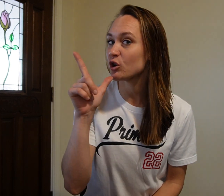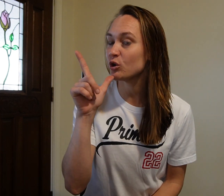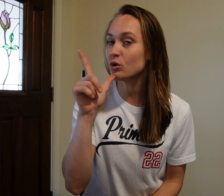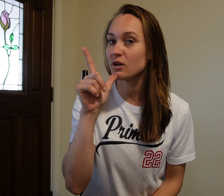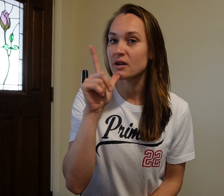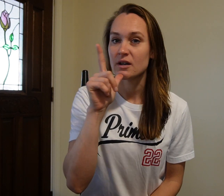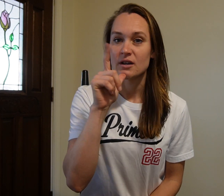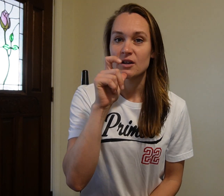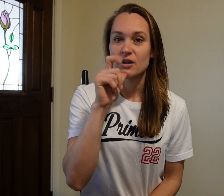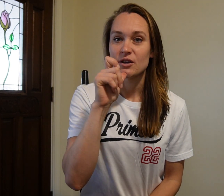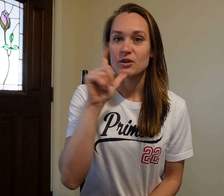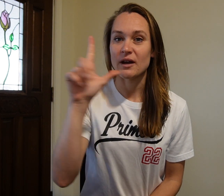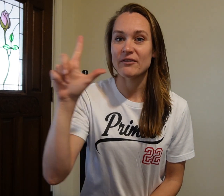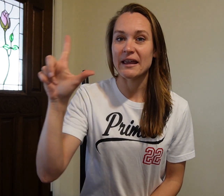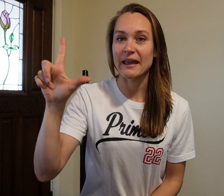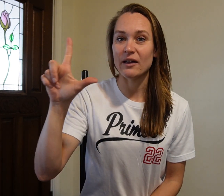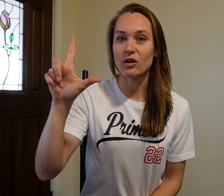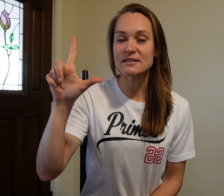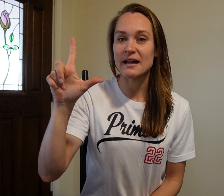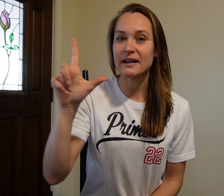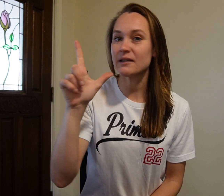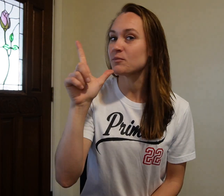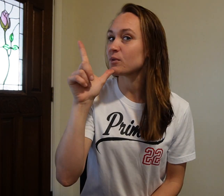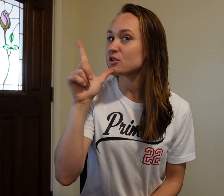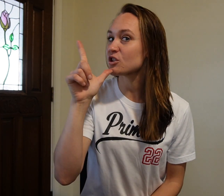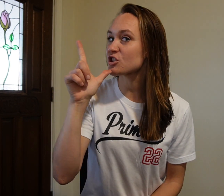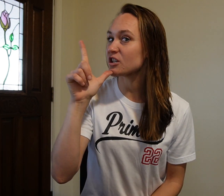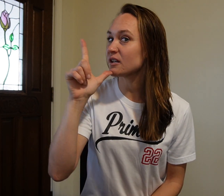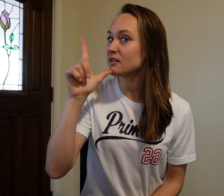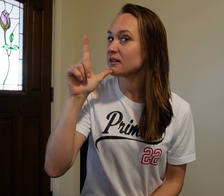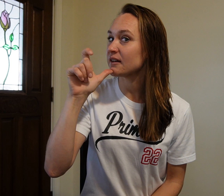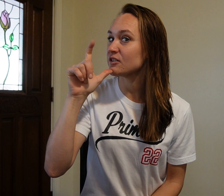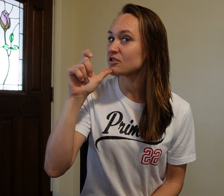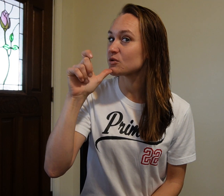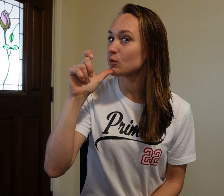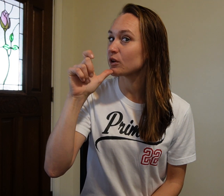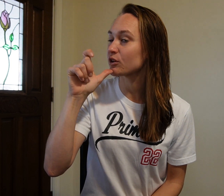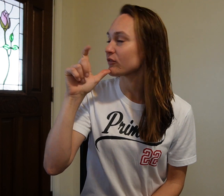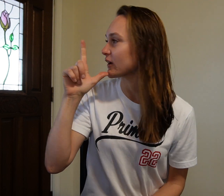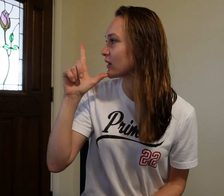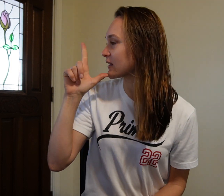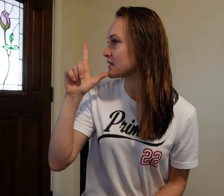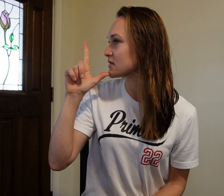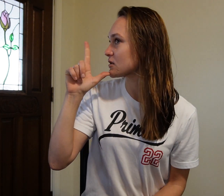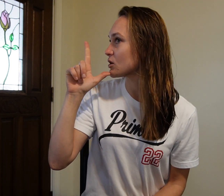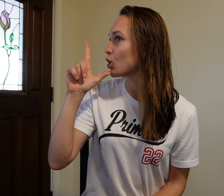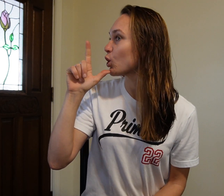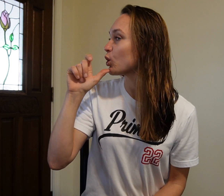Who? You have an L sign, put it to your chin, and just wiggle your finger like this.